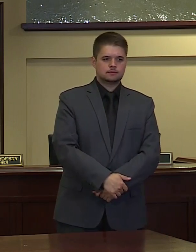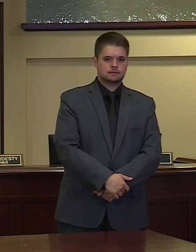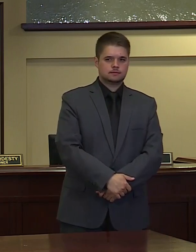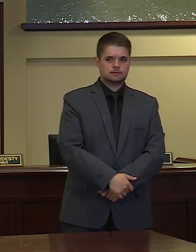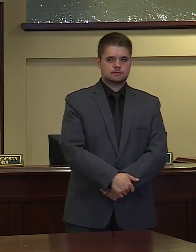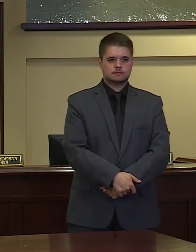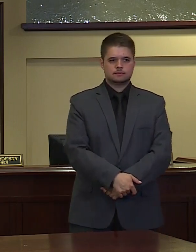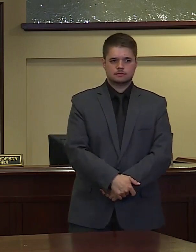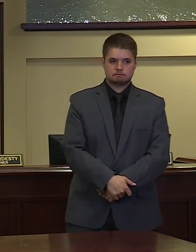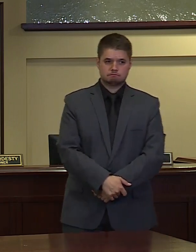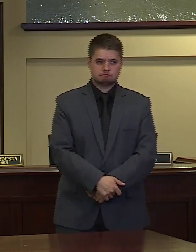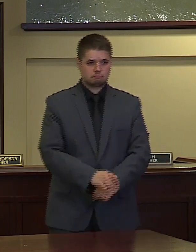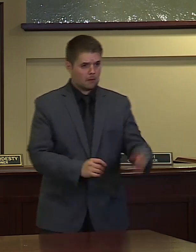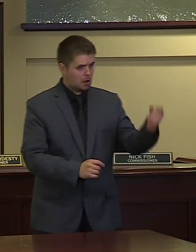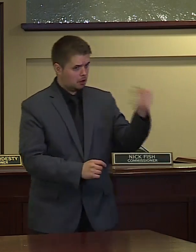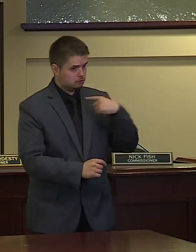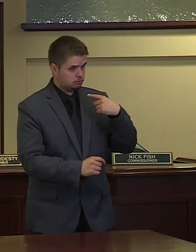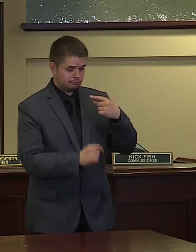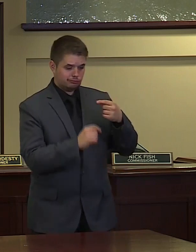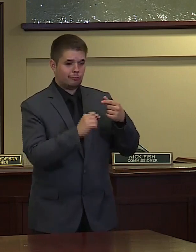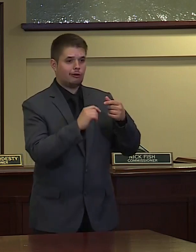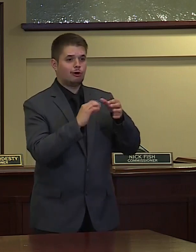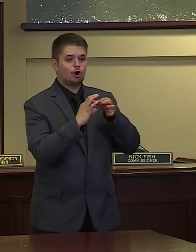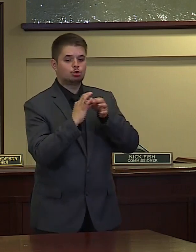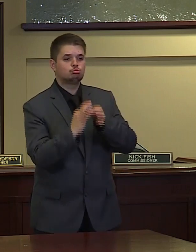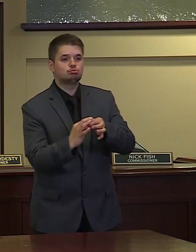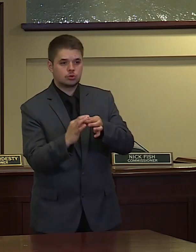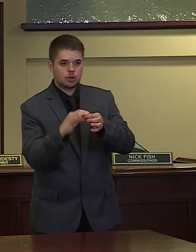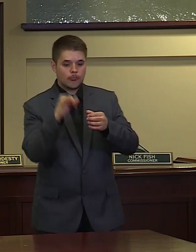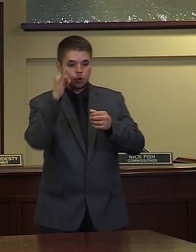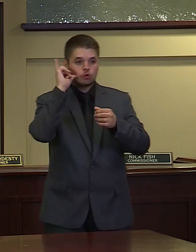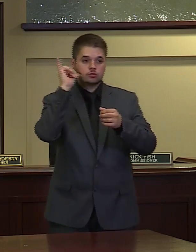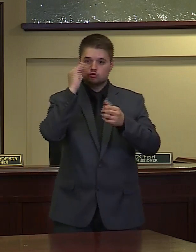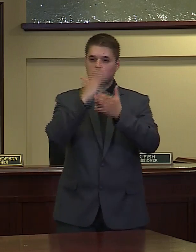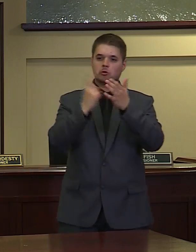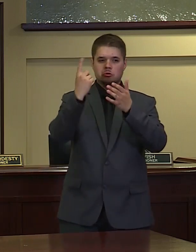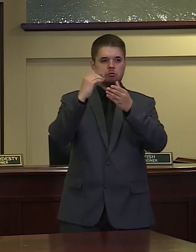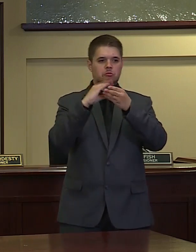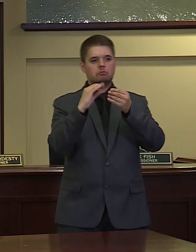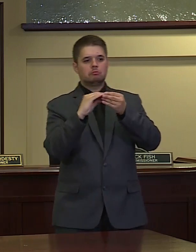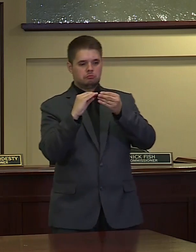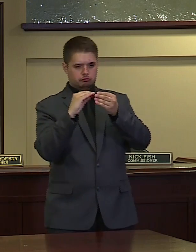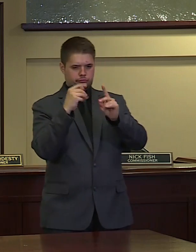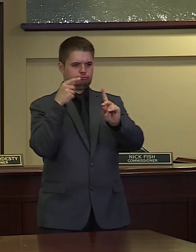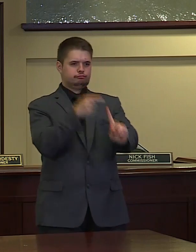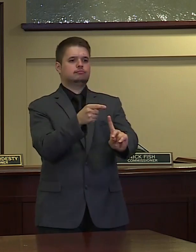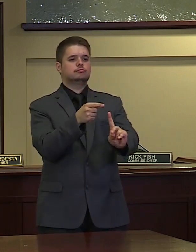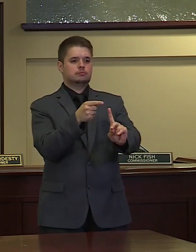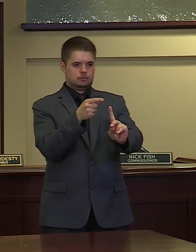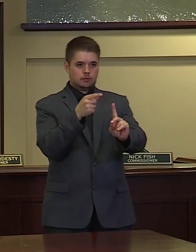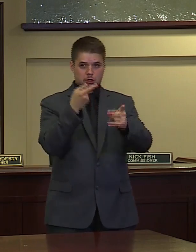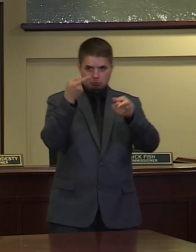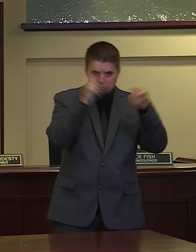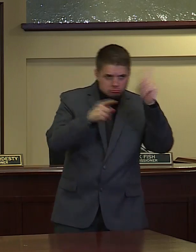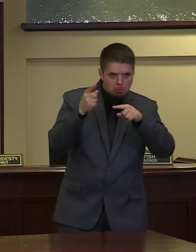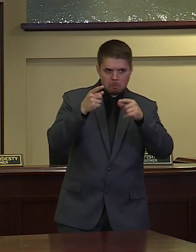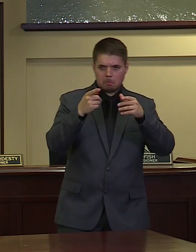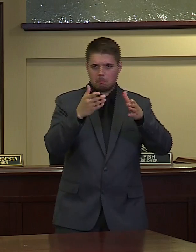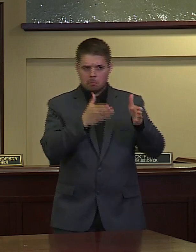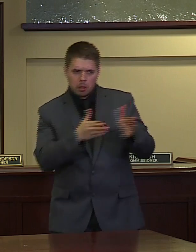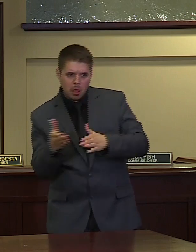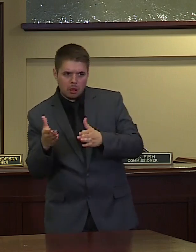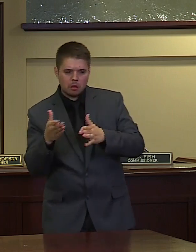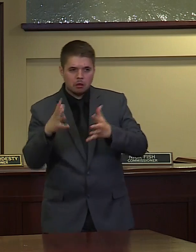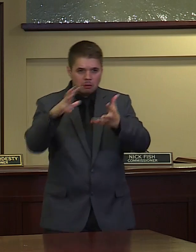The question was in relation to a statement that was made yesterday about the actions appearing to be a coordinated event and what we saw yesterday